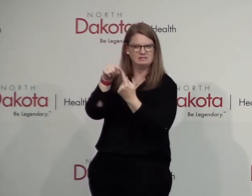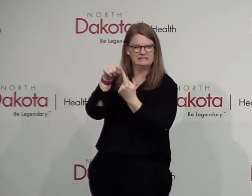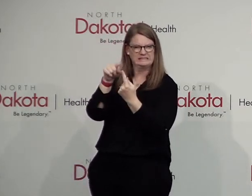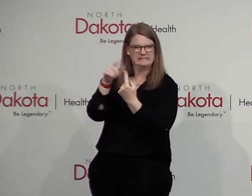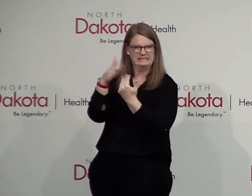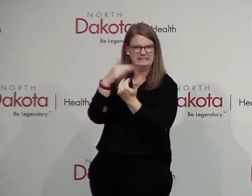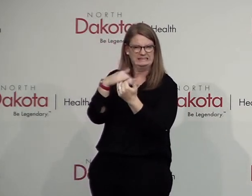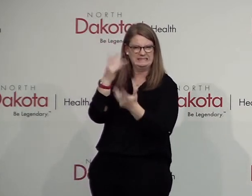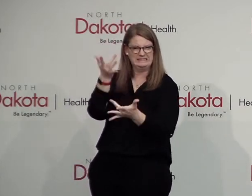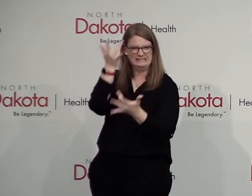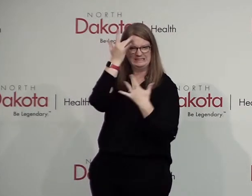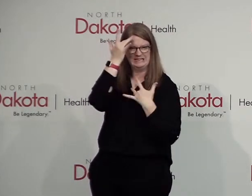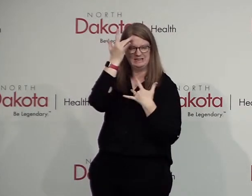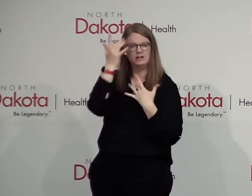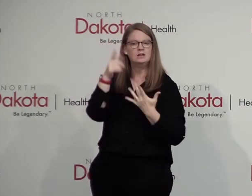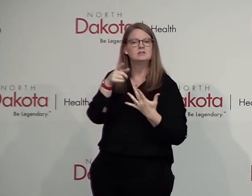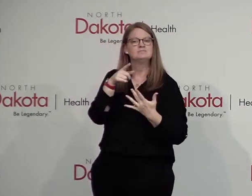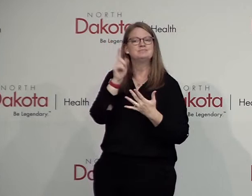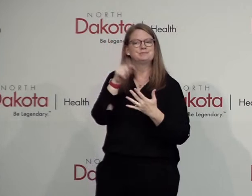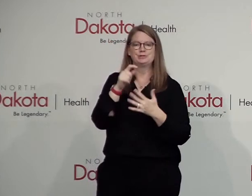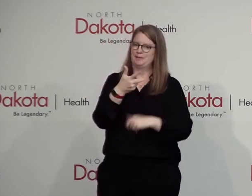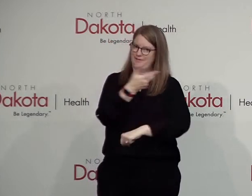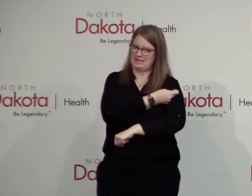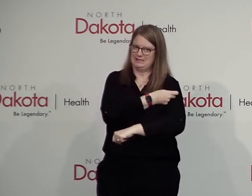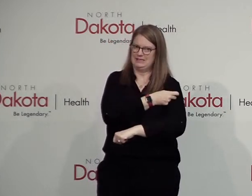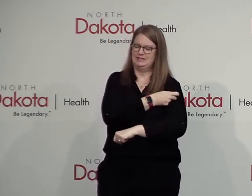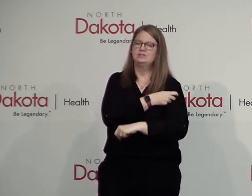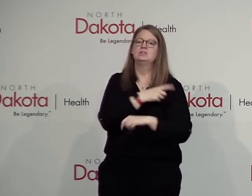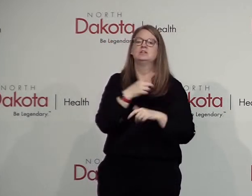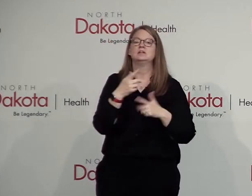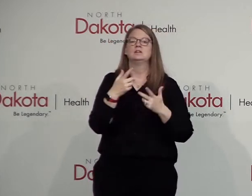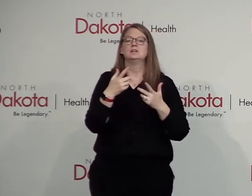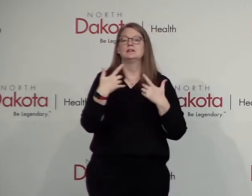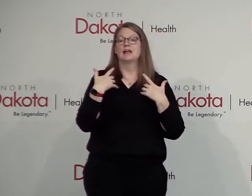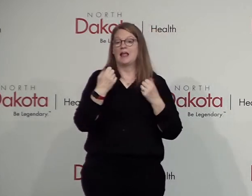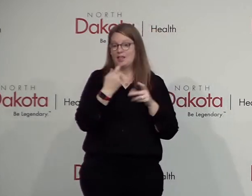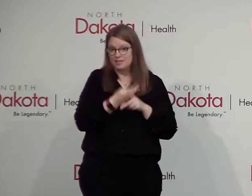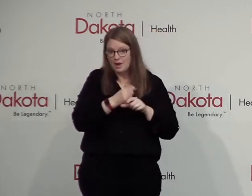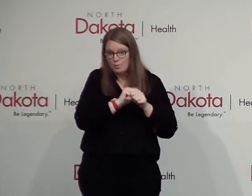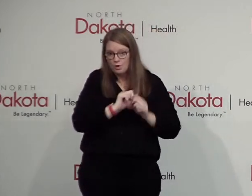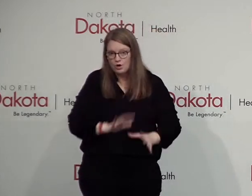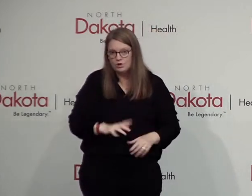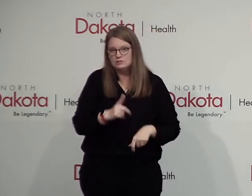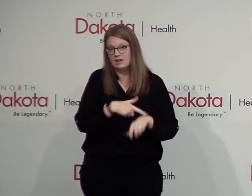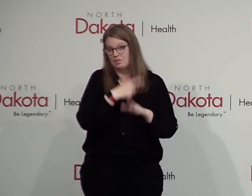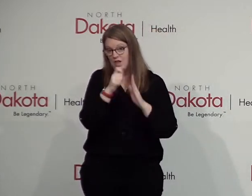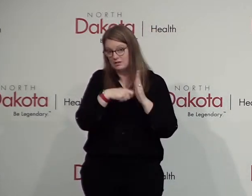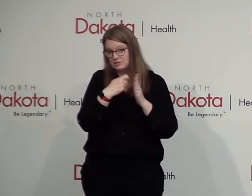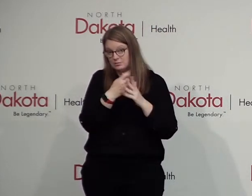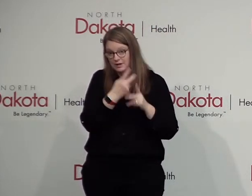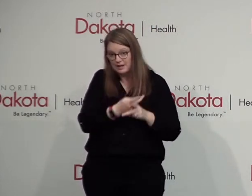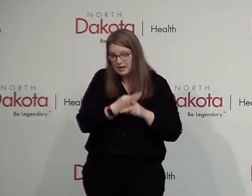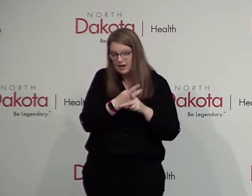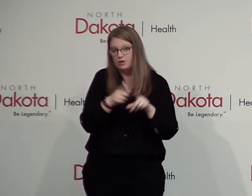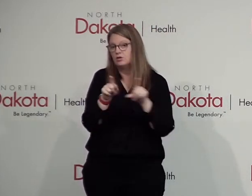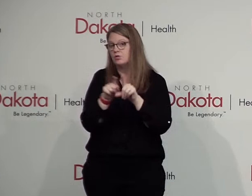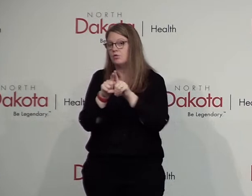vaccinated. This includes healthcare workers, long-term care employees, and family members.